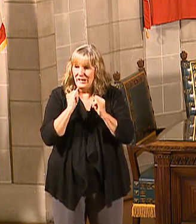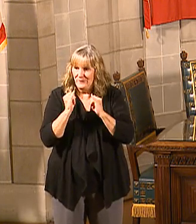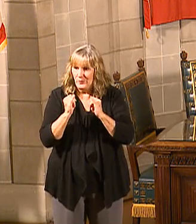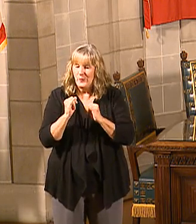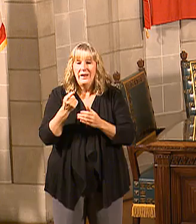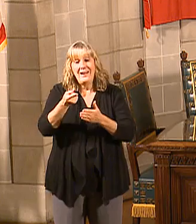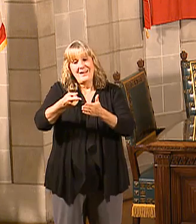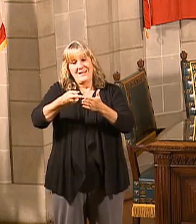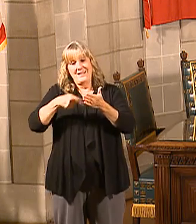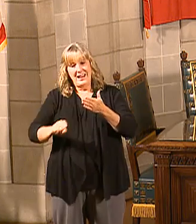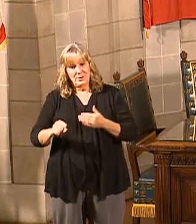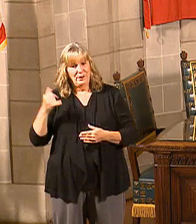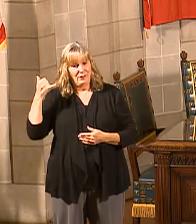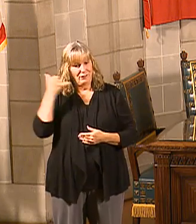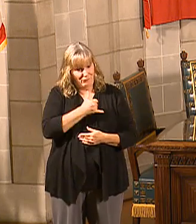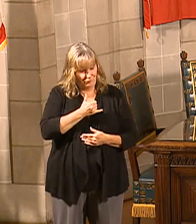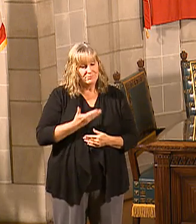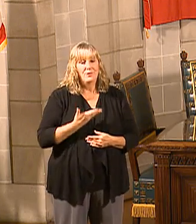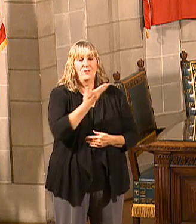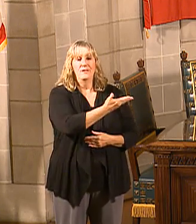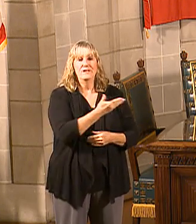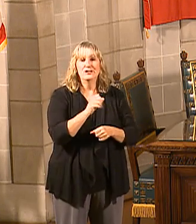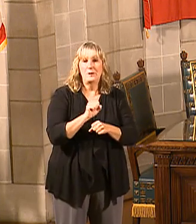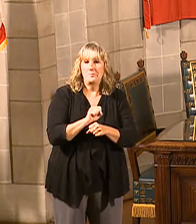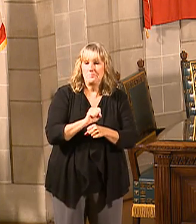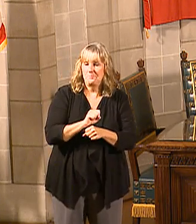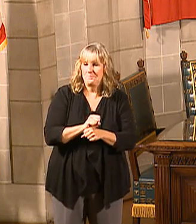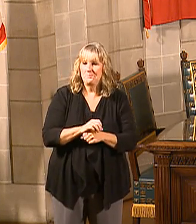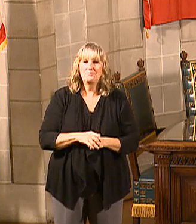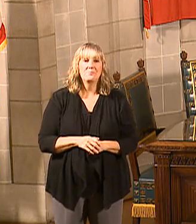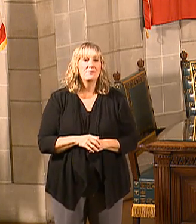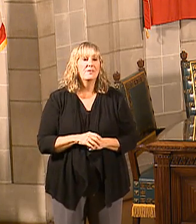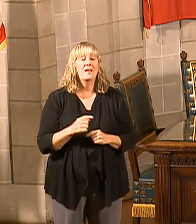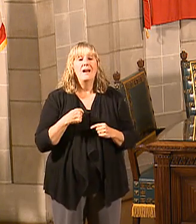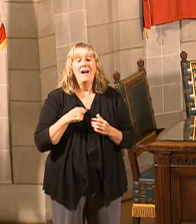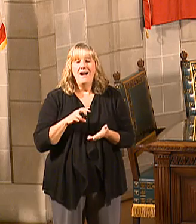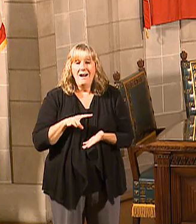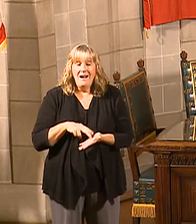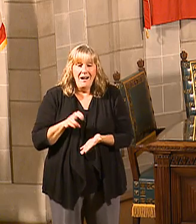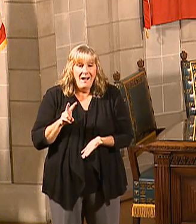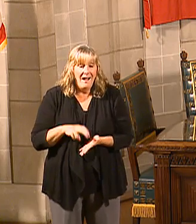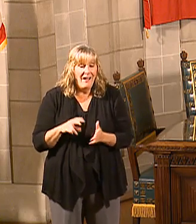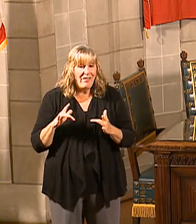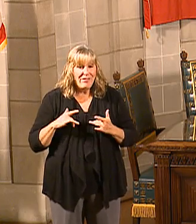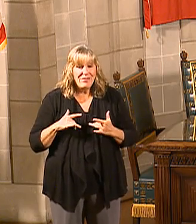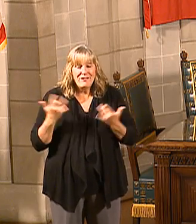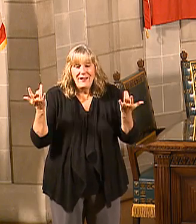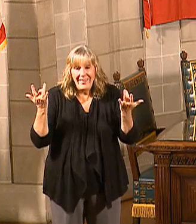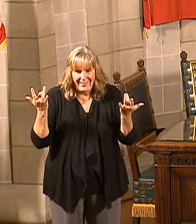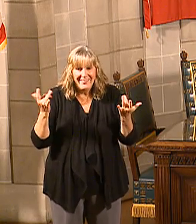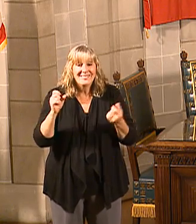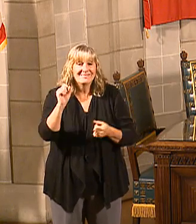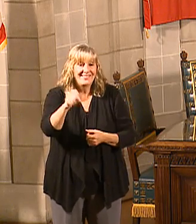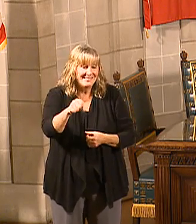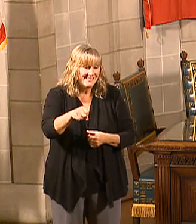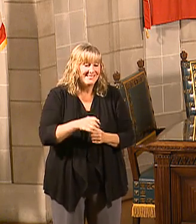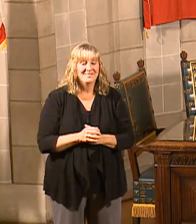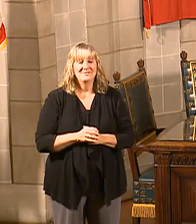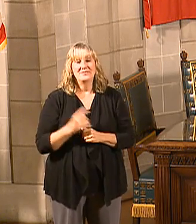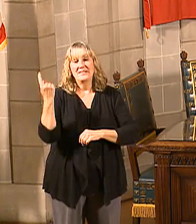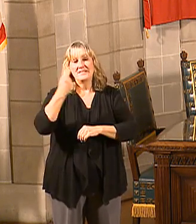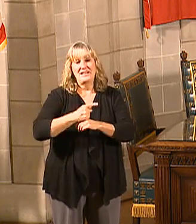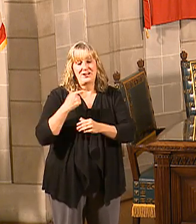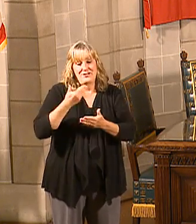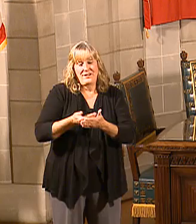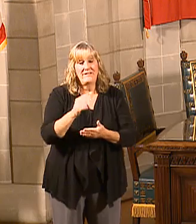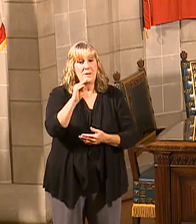later, I got the call that I had been offered the job. To say that I was elated would be an understatement. The day came in May.